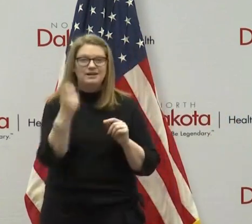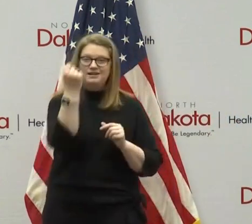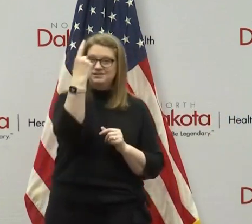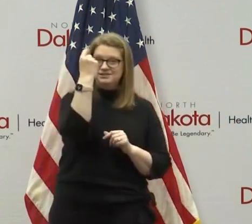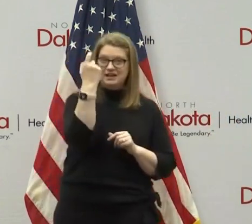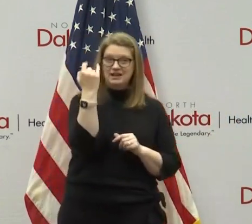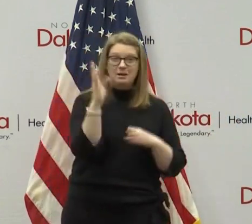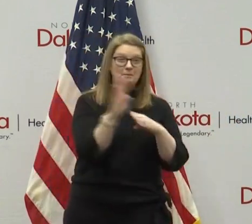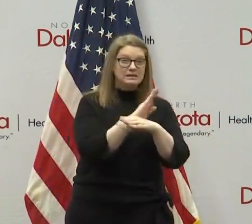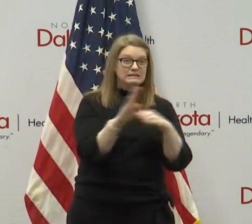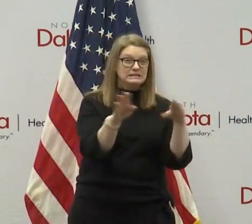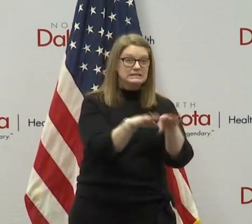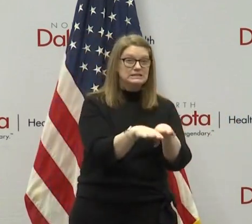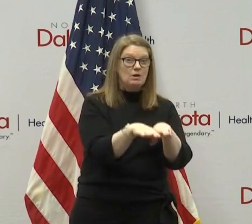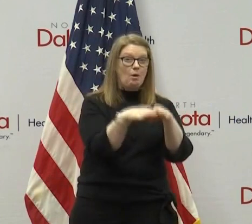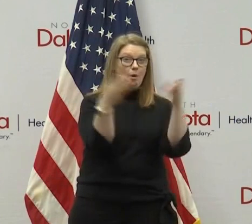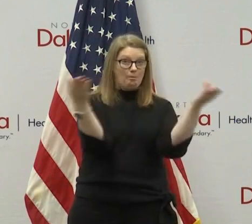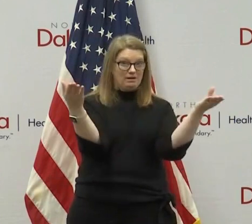transmissible